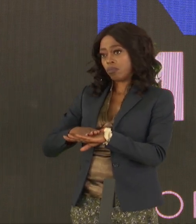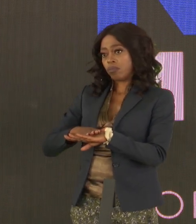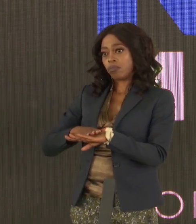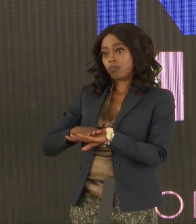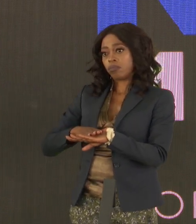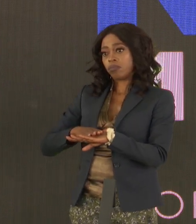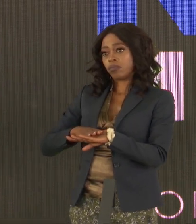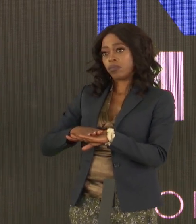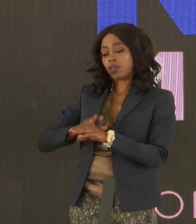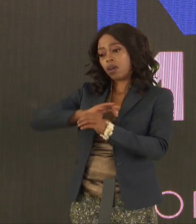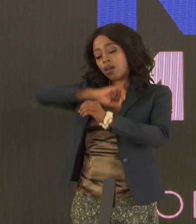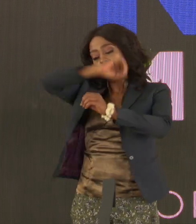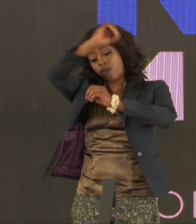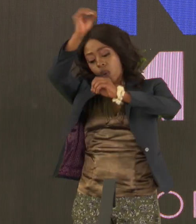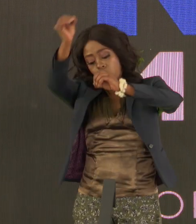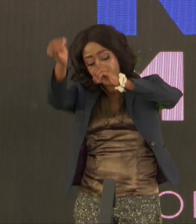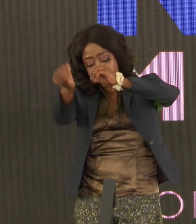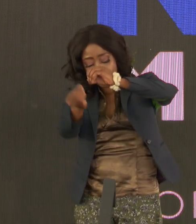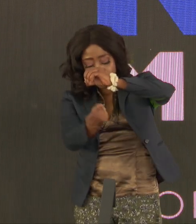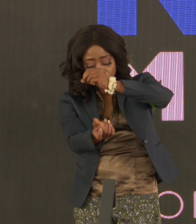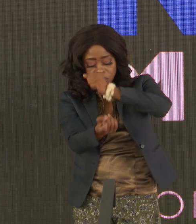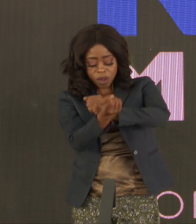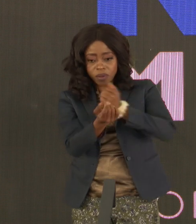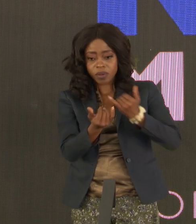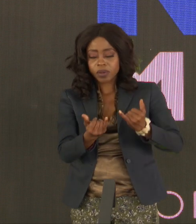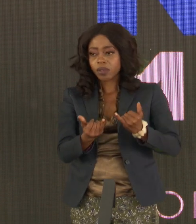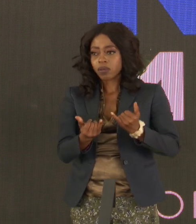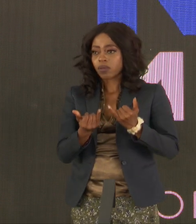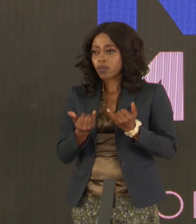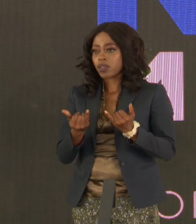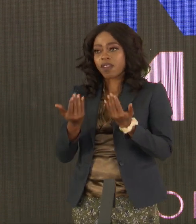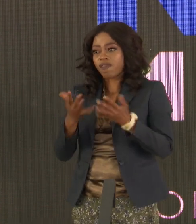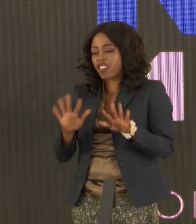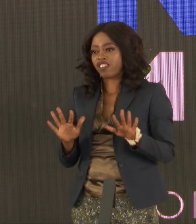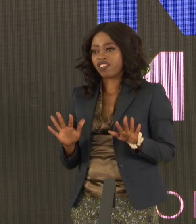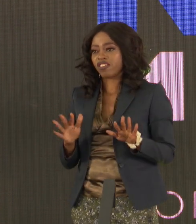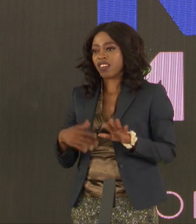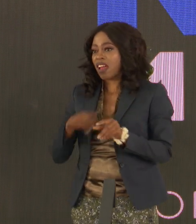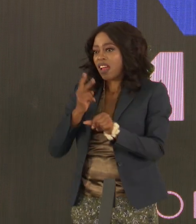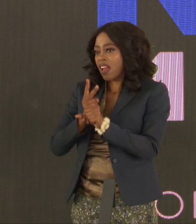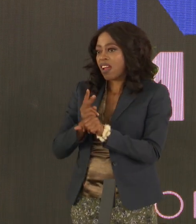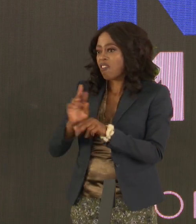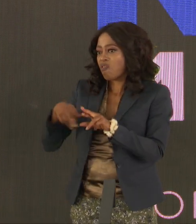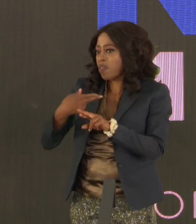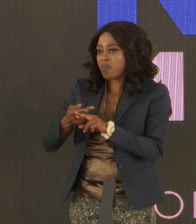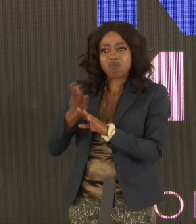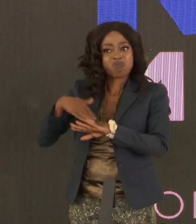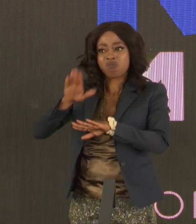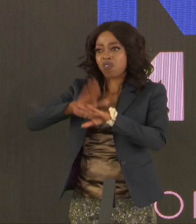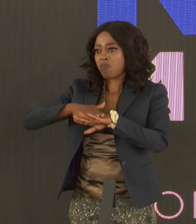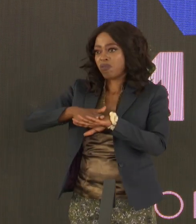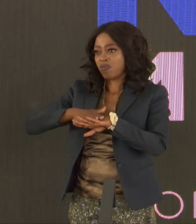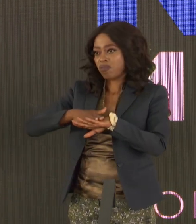When the sun sets today, today will be gone. It will never come back.